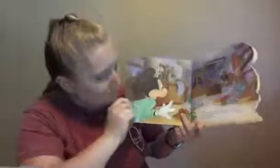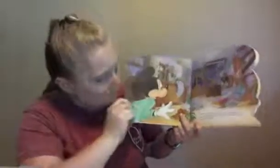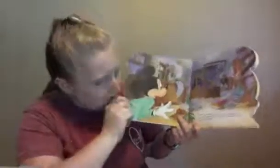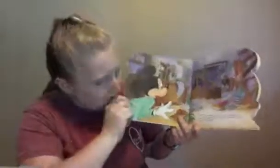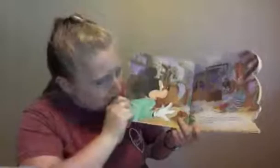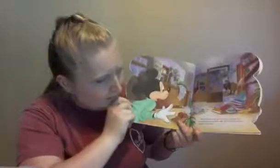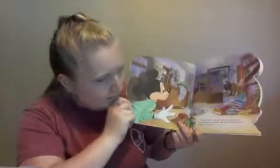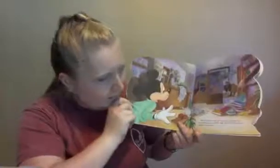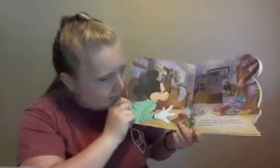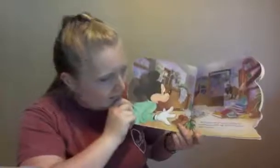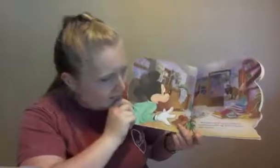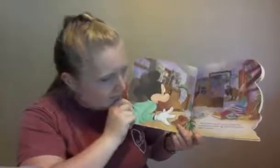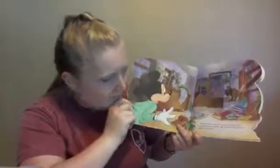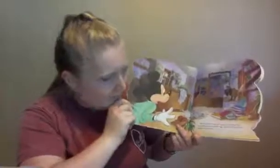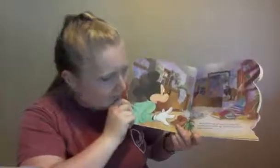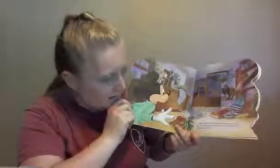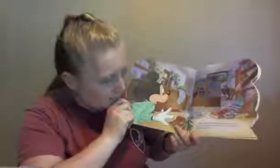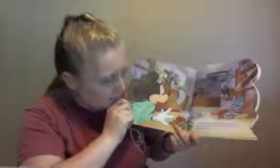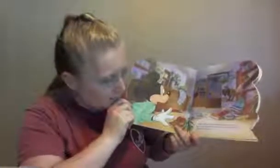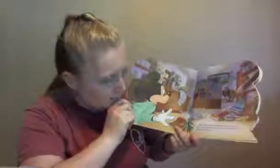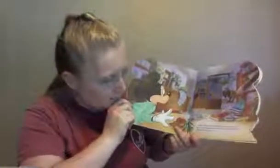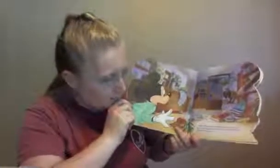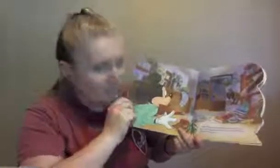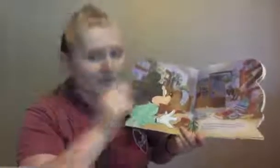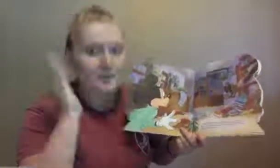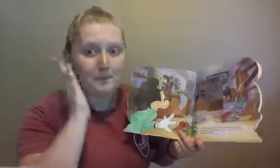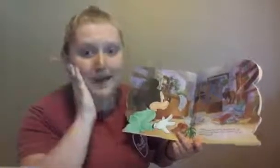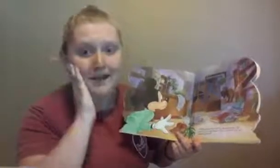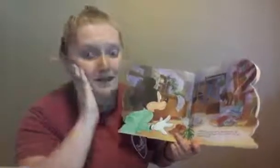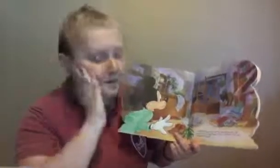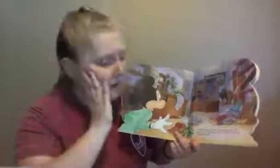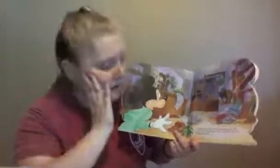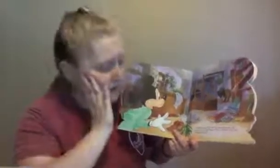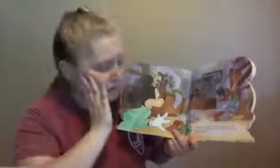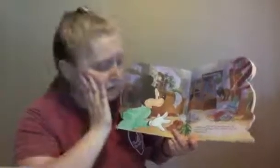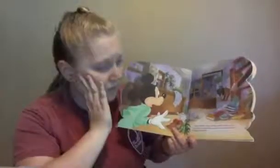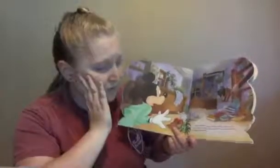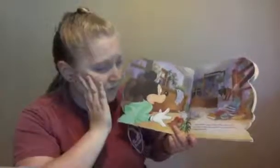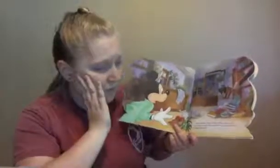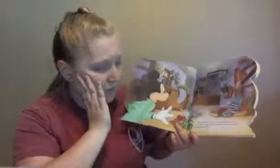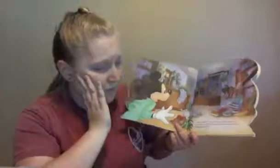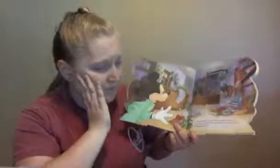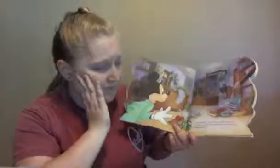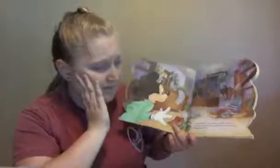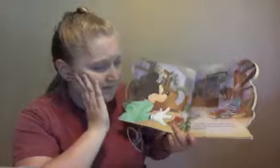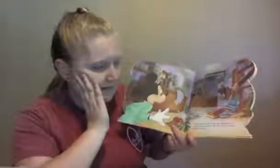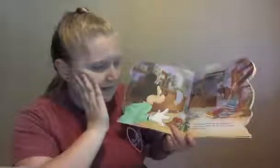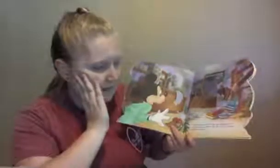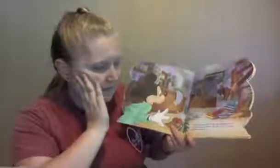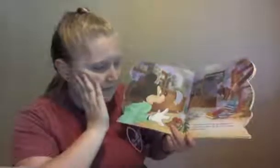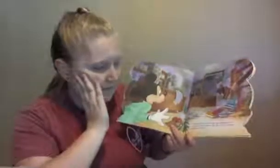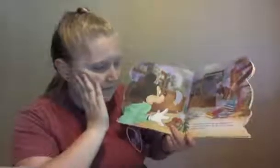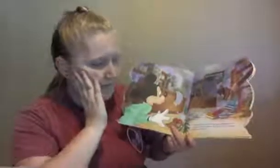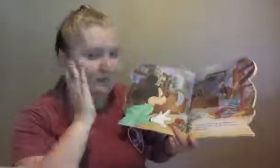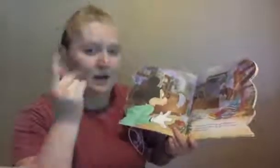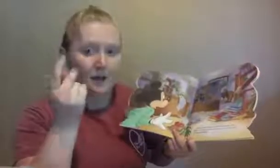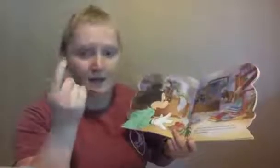When Mickey woke up the next morning, the store was a mess. Oh no! Worse still, he couldn't find the